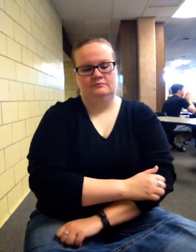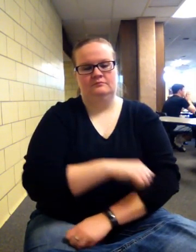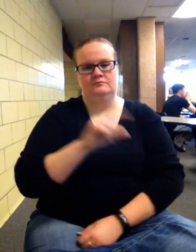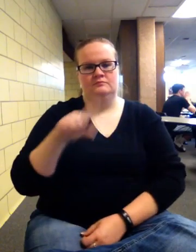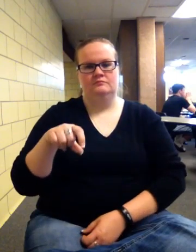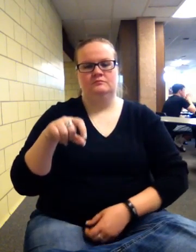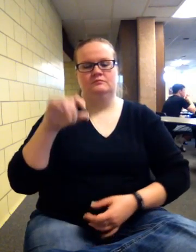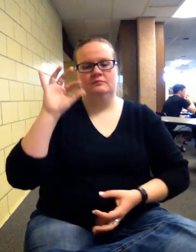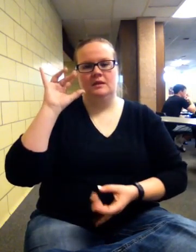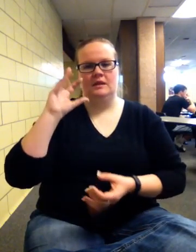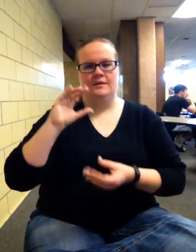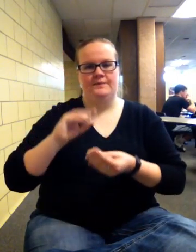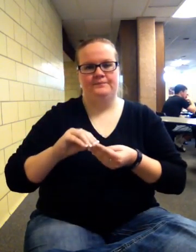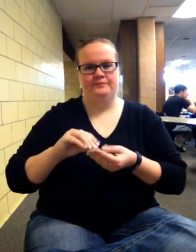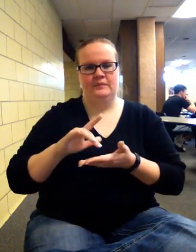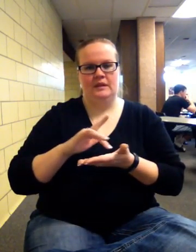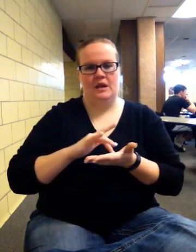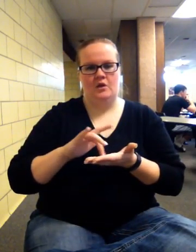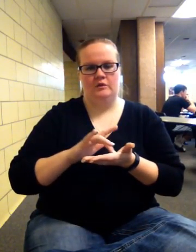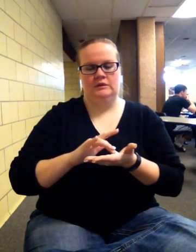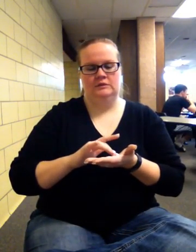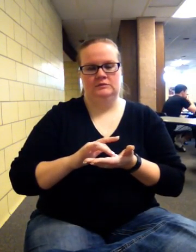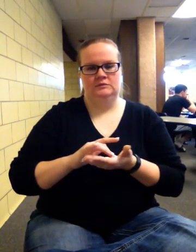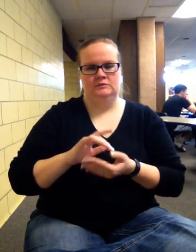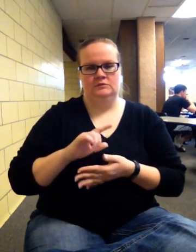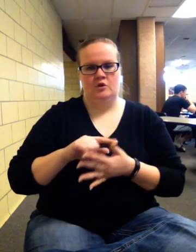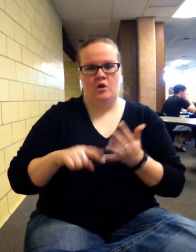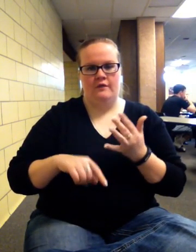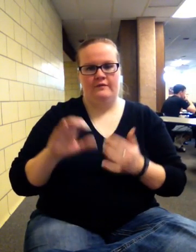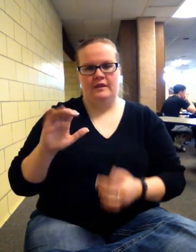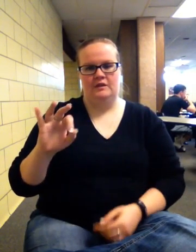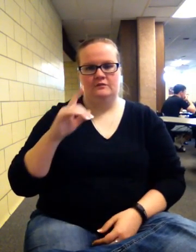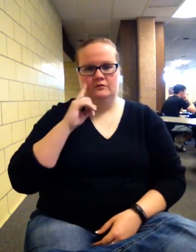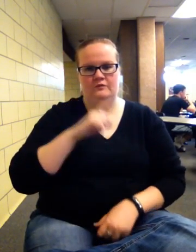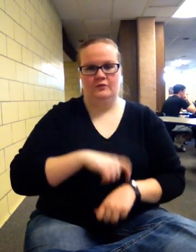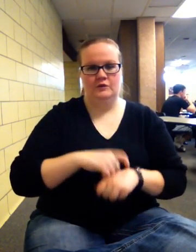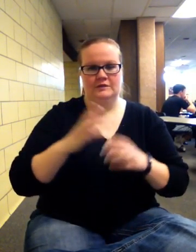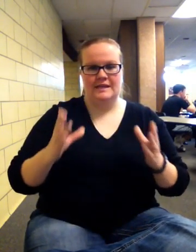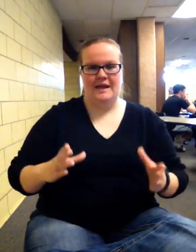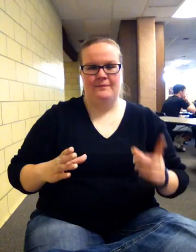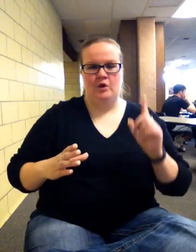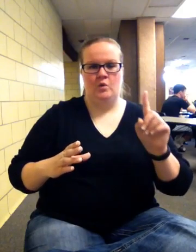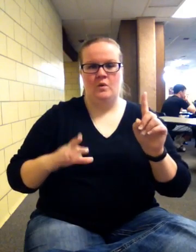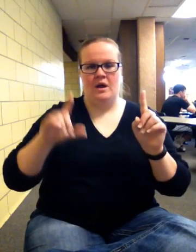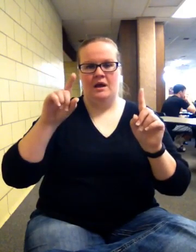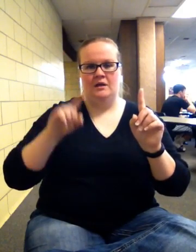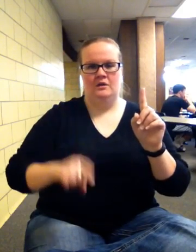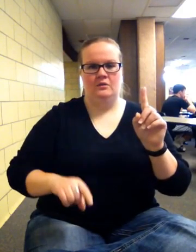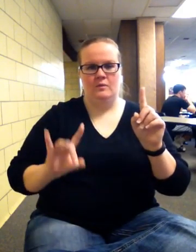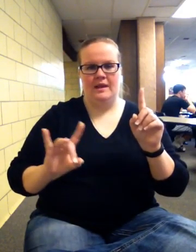calculate and add up all of the cash flows then for time period one through eight then in this example